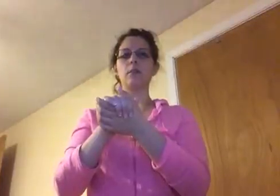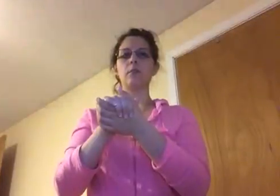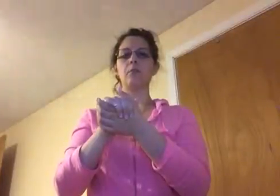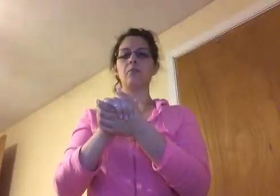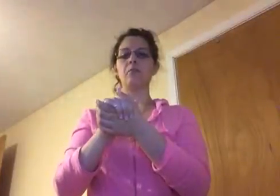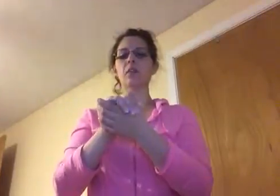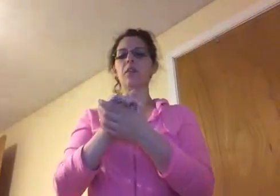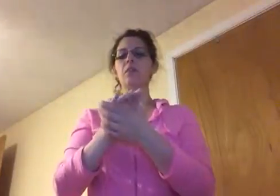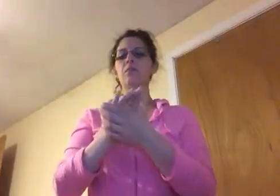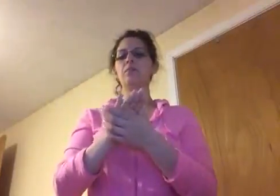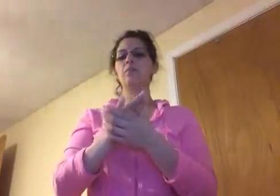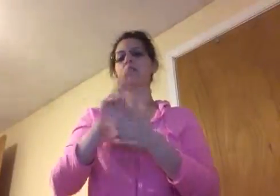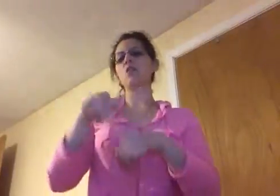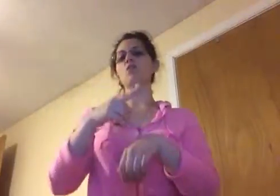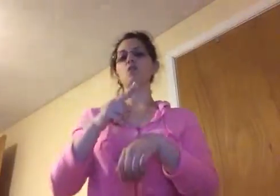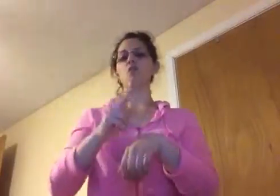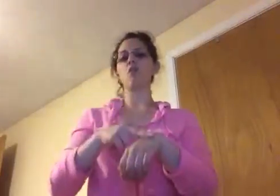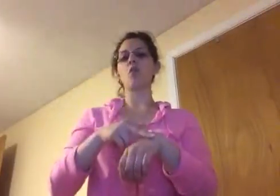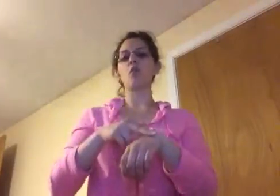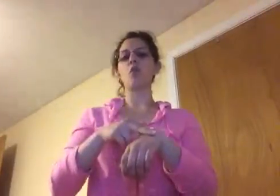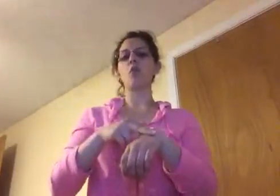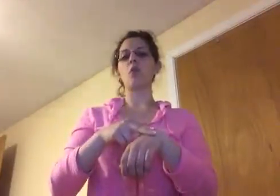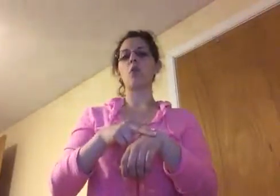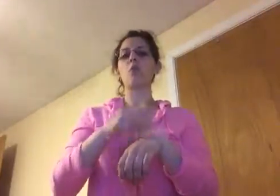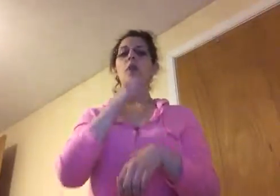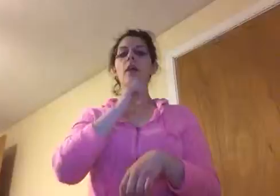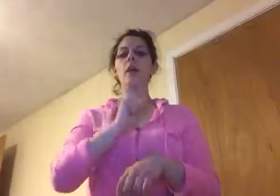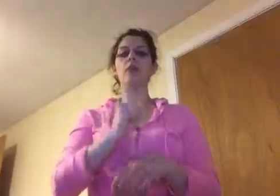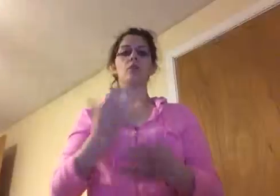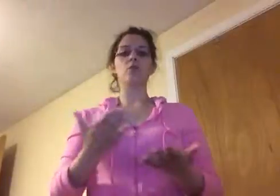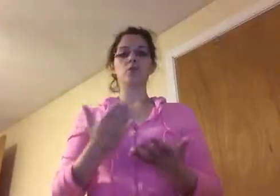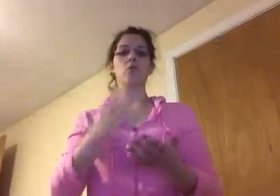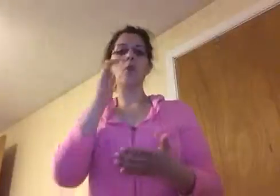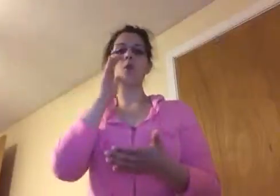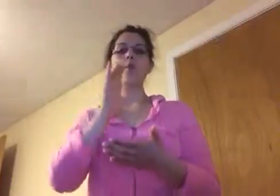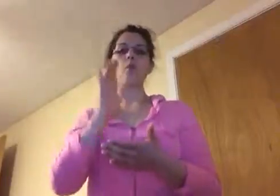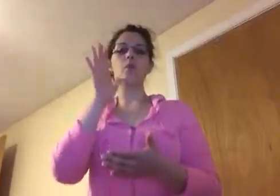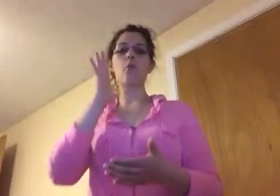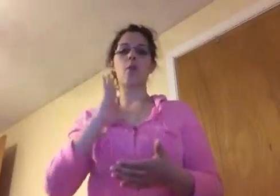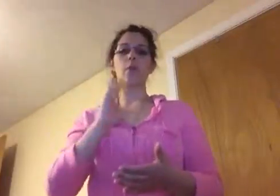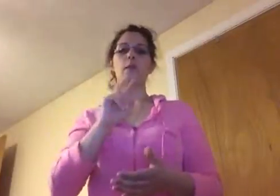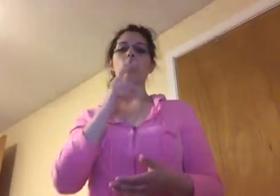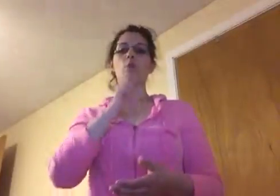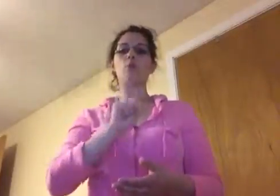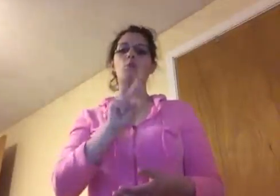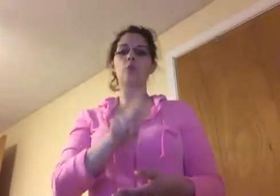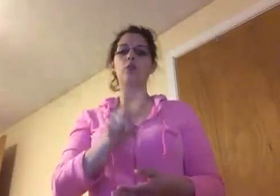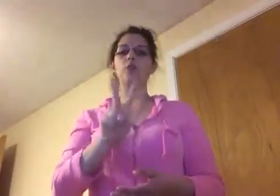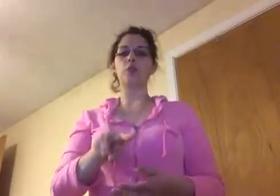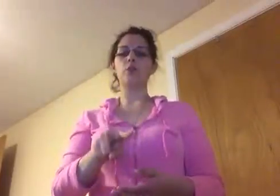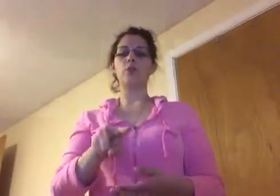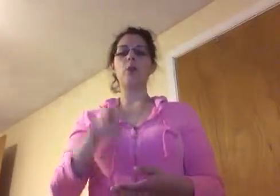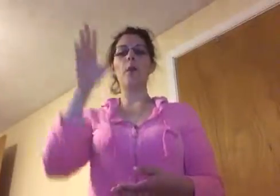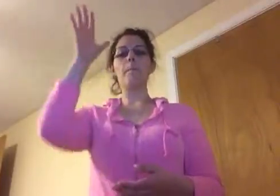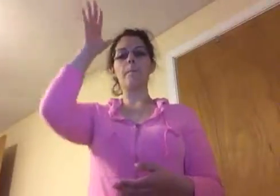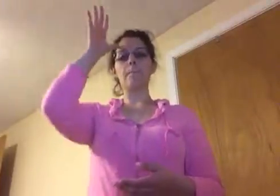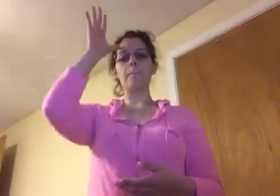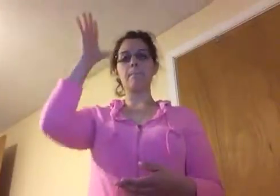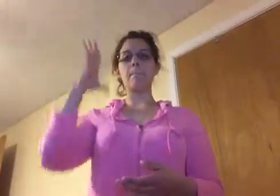22, and for men it was 27. This average represents the fact that, sometimes they were married more than once